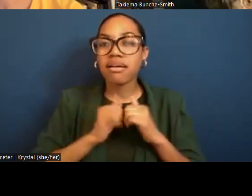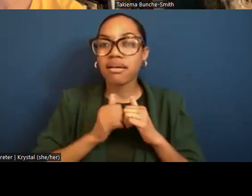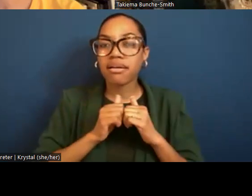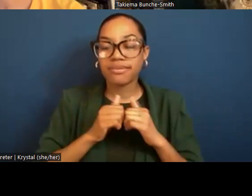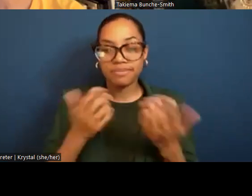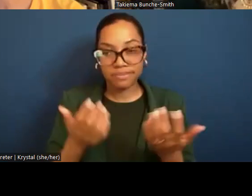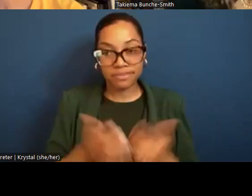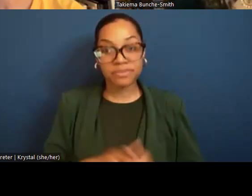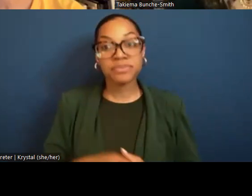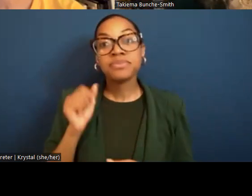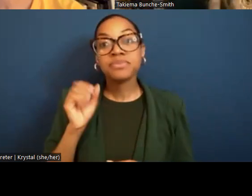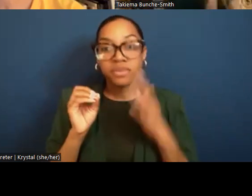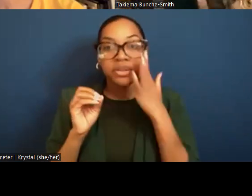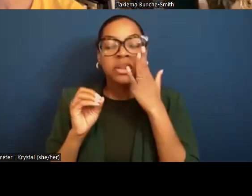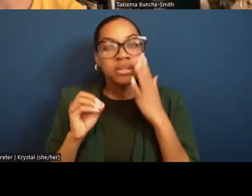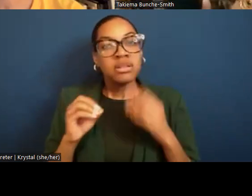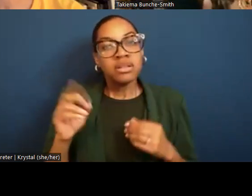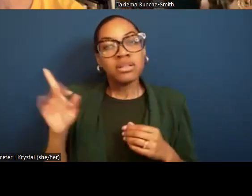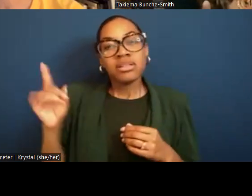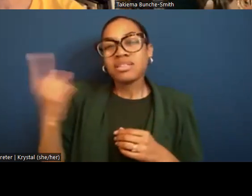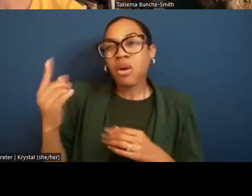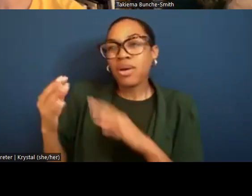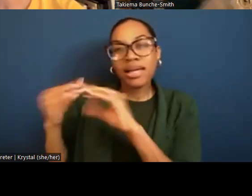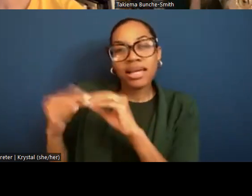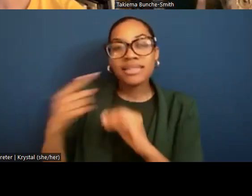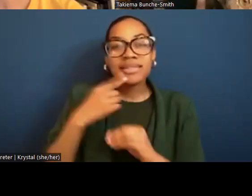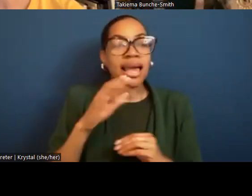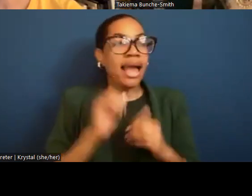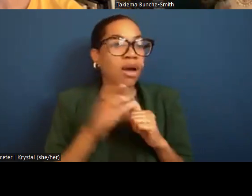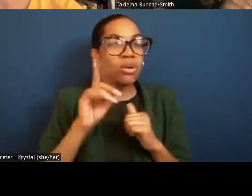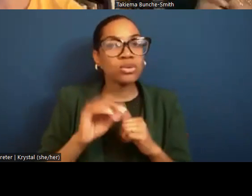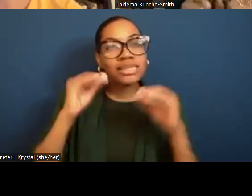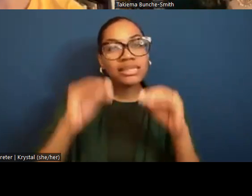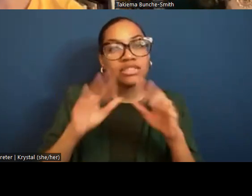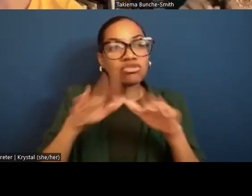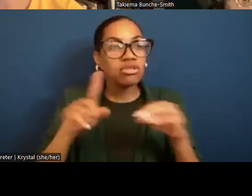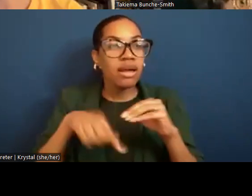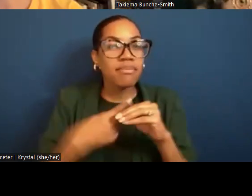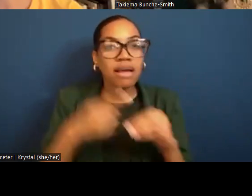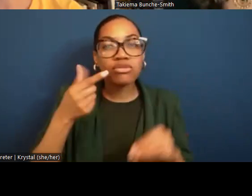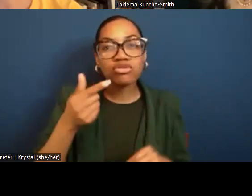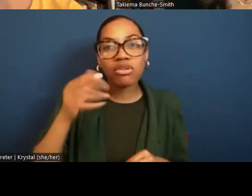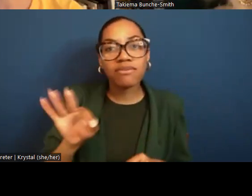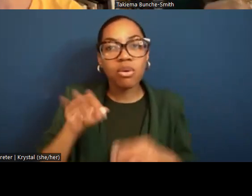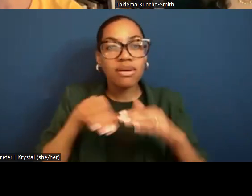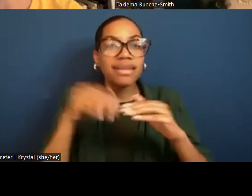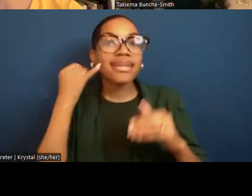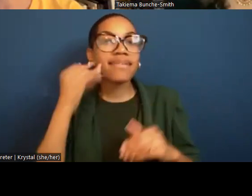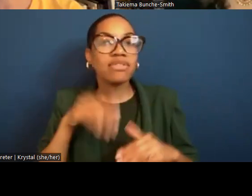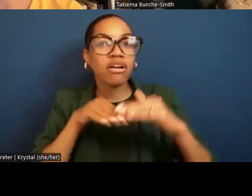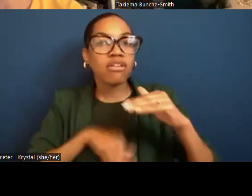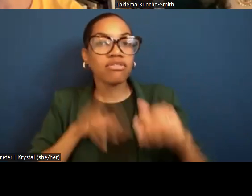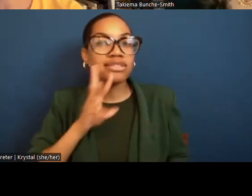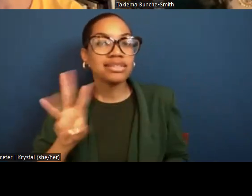in a Chalkbeat article where I was like, don't do that. Just don't ever do that. Like, that is not the right way. And